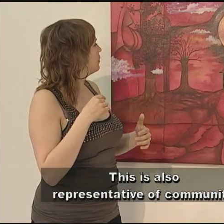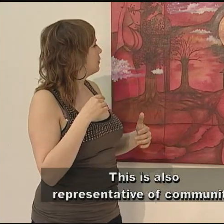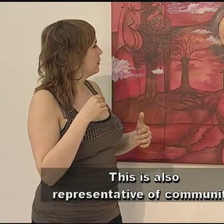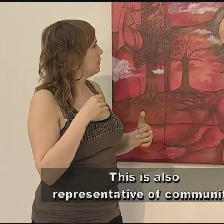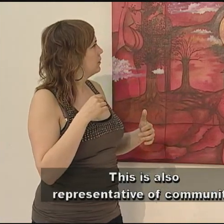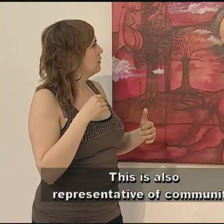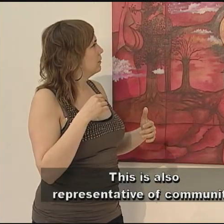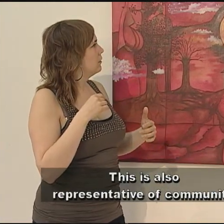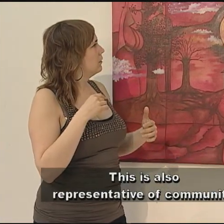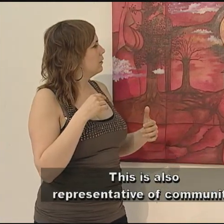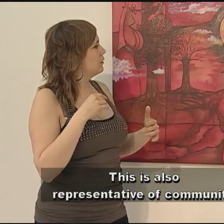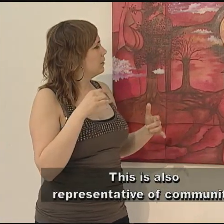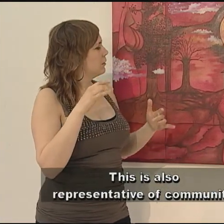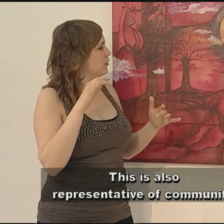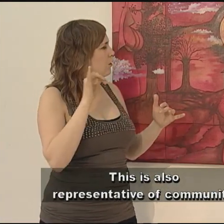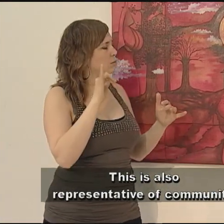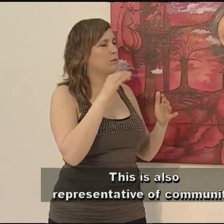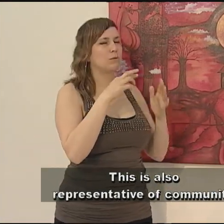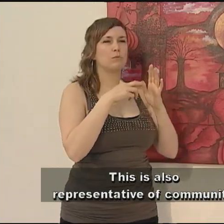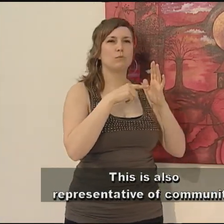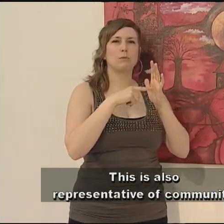This is also representative of community.